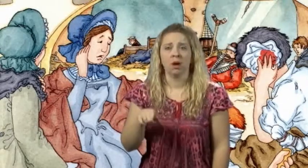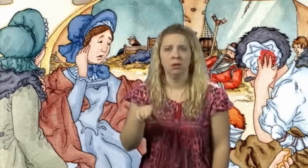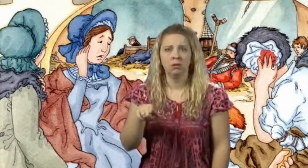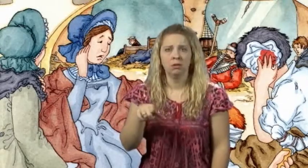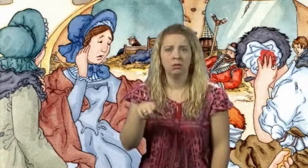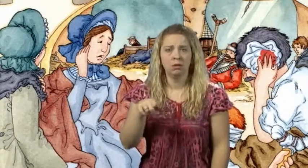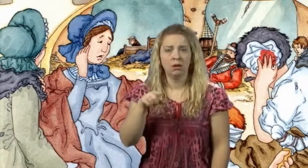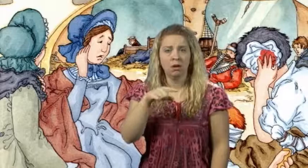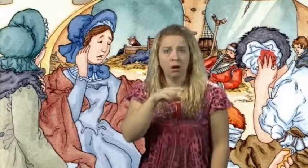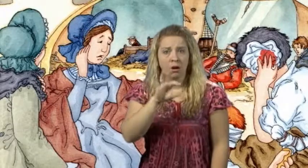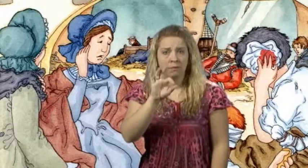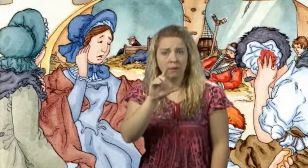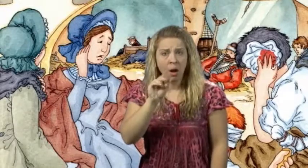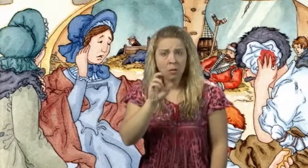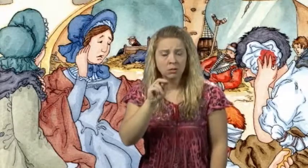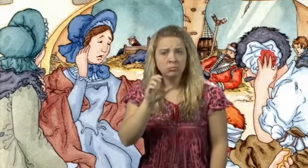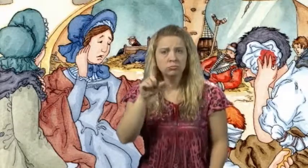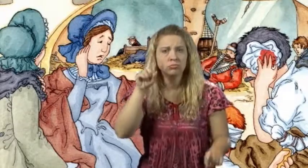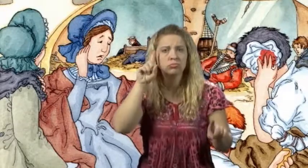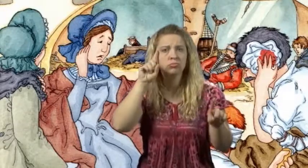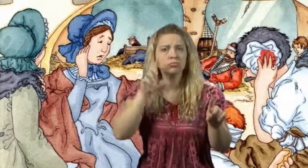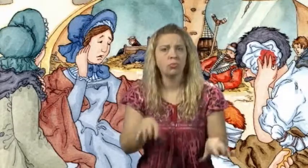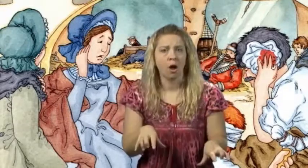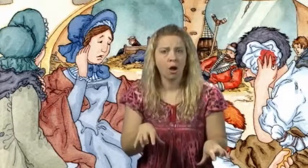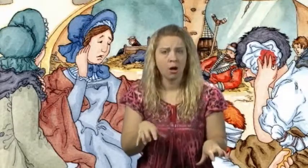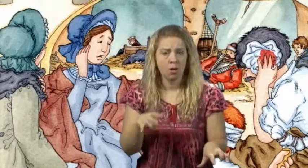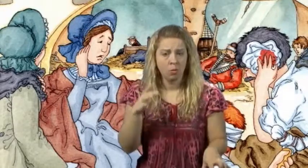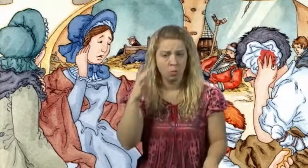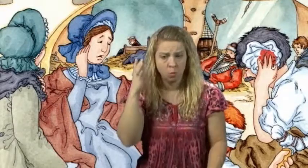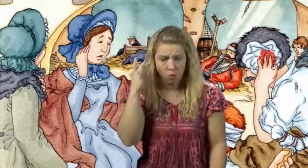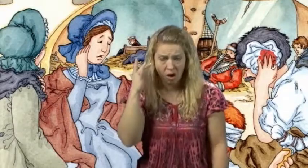Florence was shocked when she arrived in Scutari, Turkey.